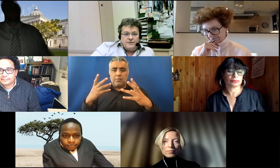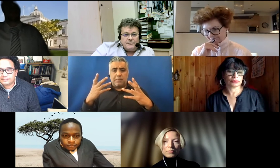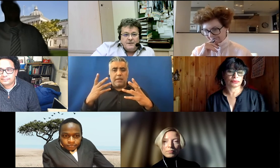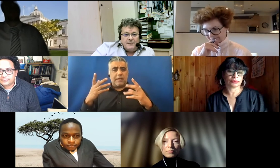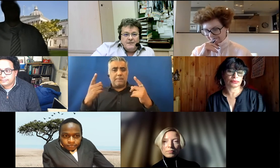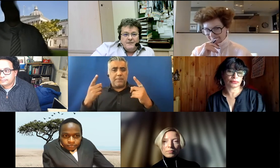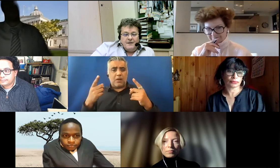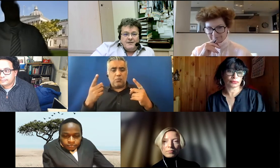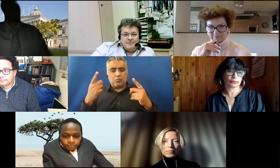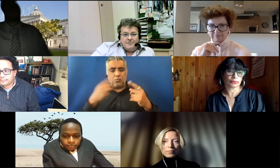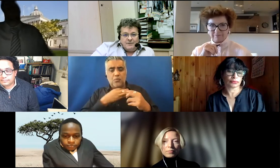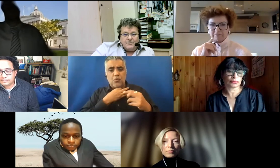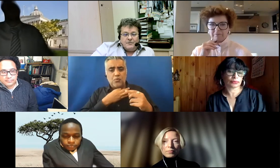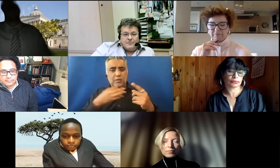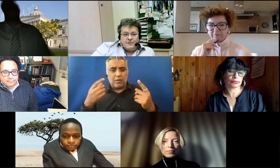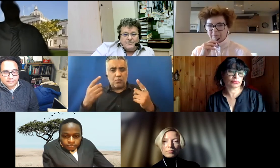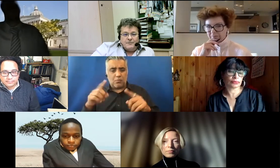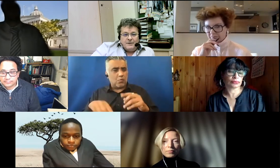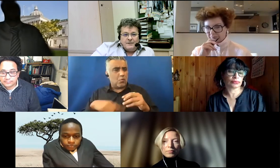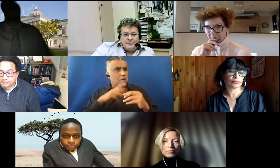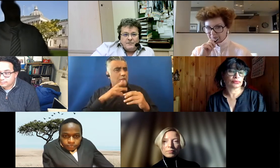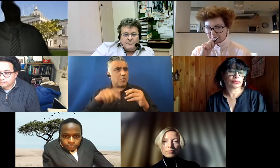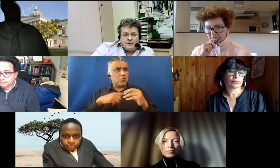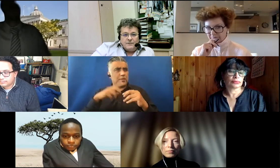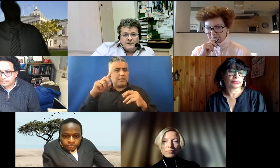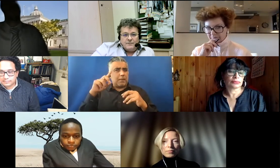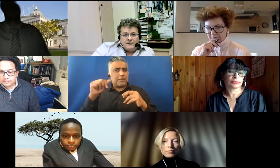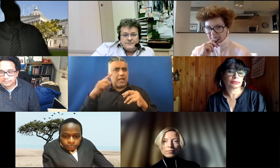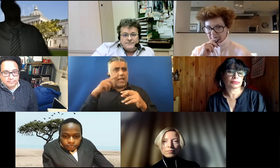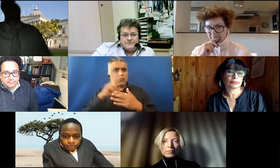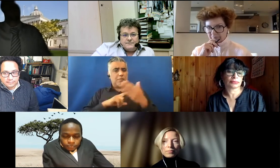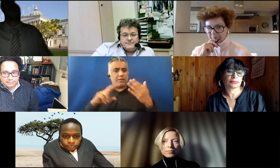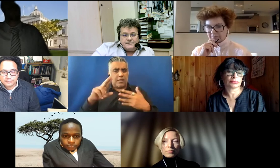curious things when we talk about disability and universities.